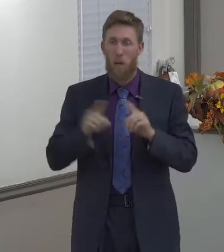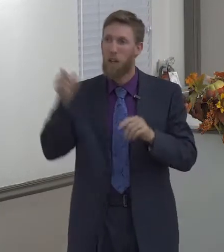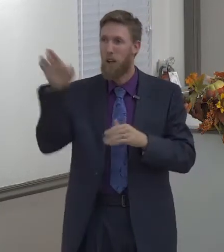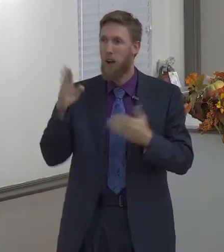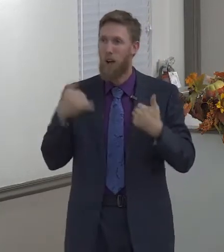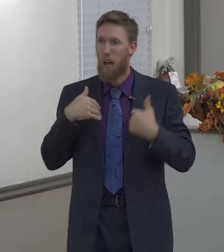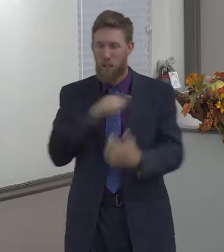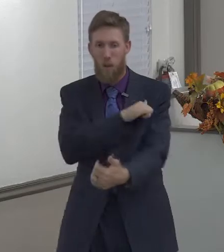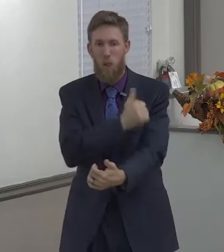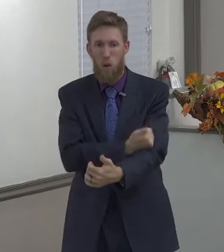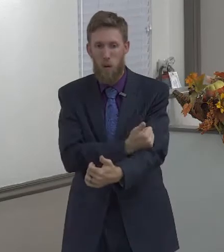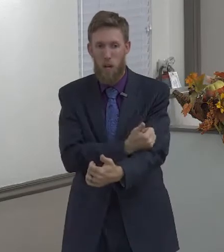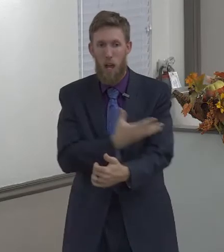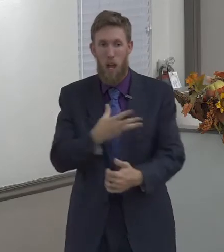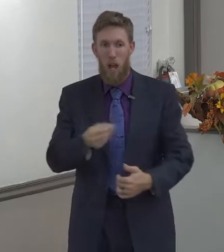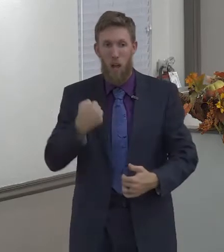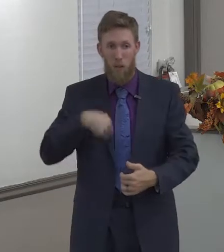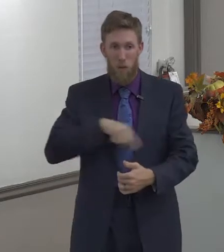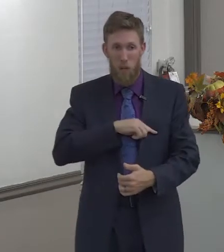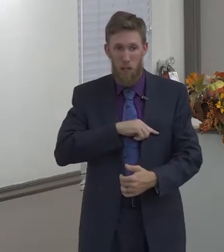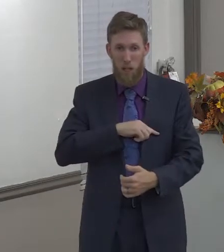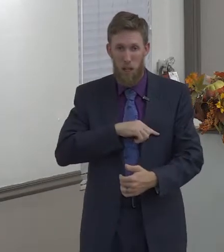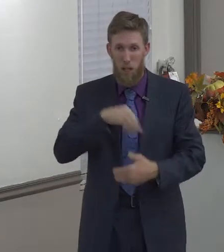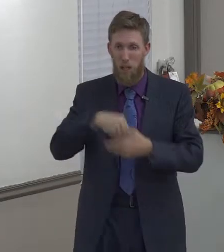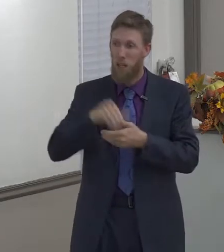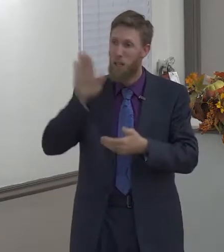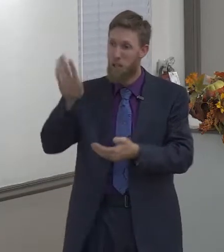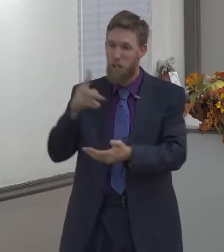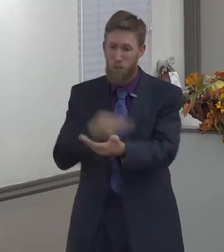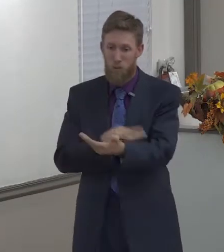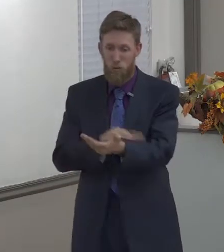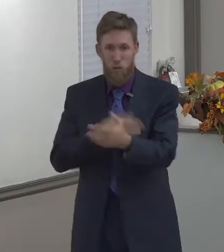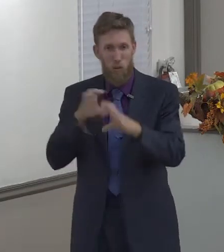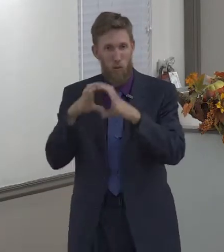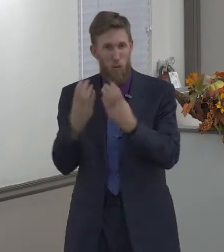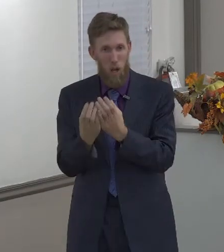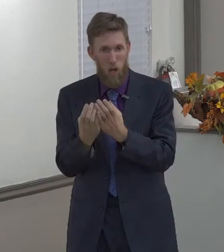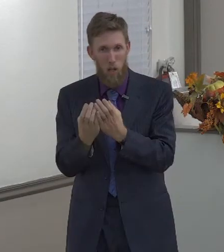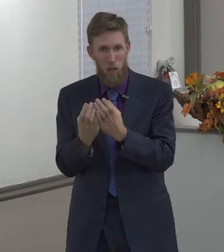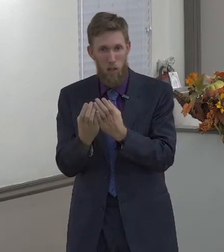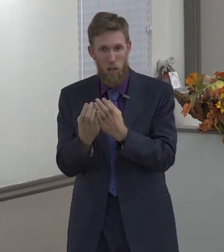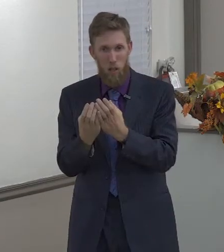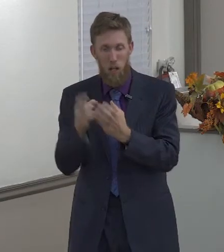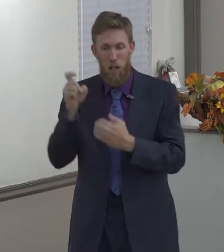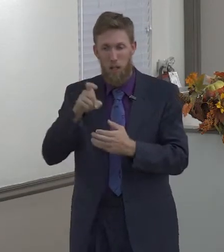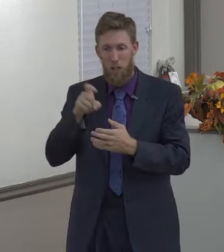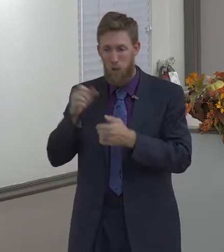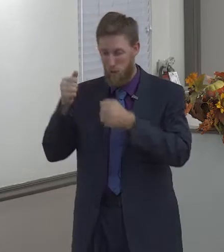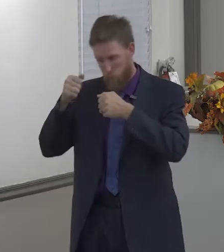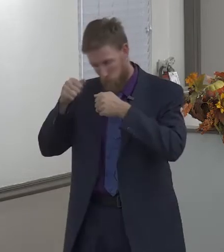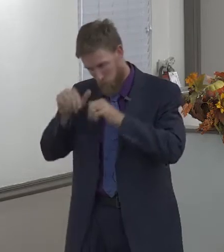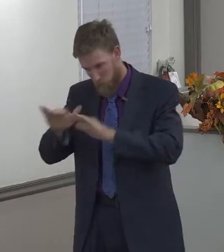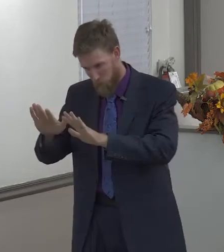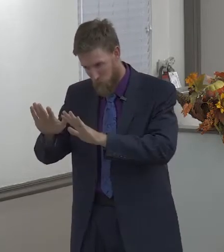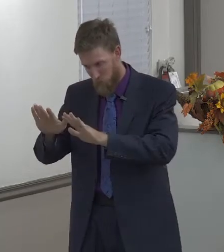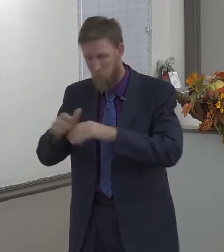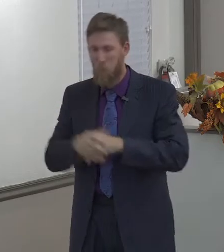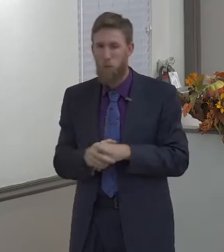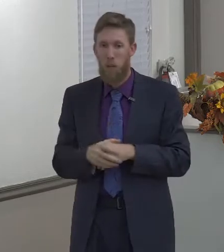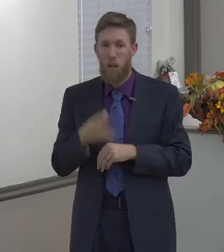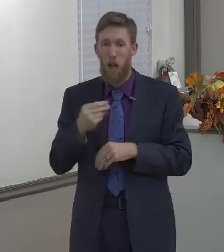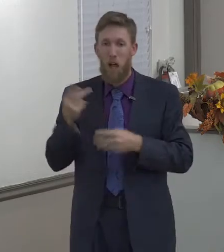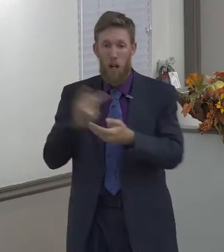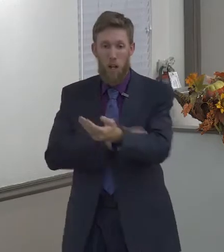the responsibility of protecting the sheep. I like to hunt. I enjoy hunting. I